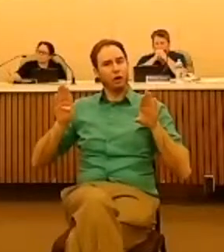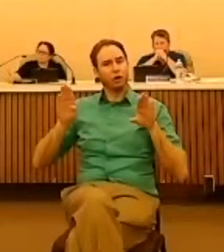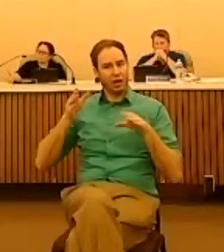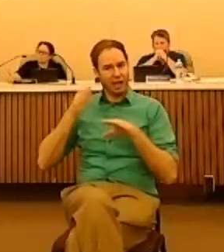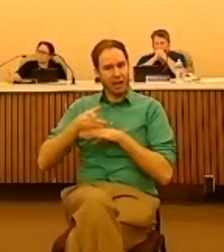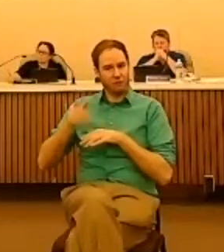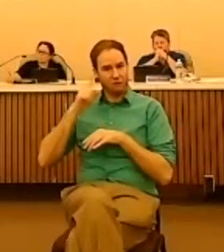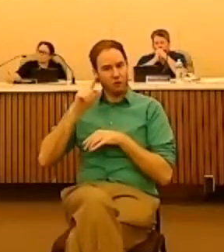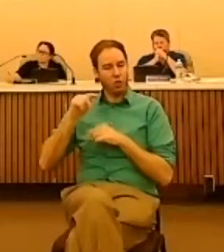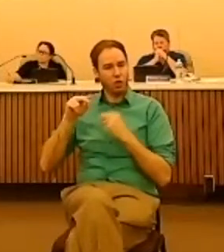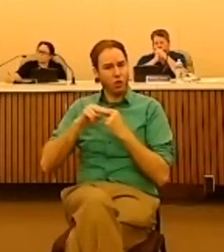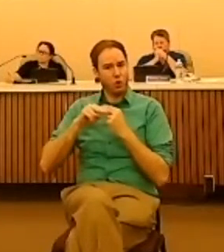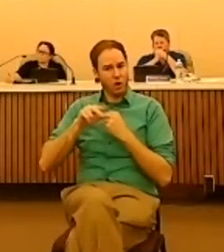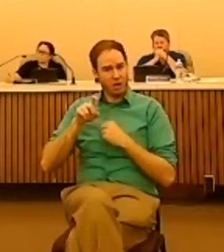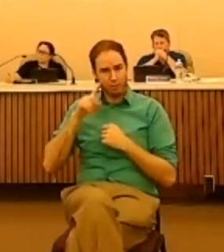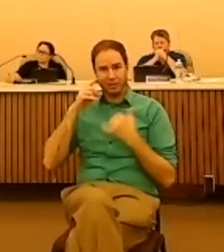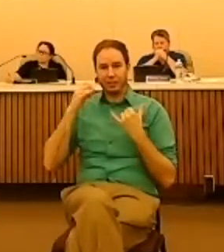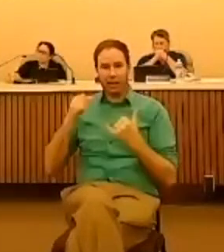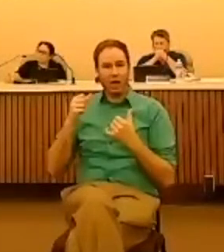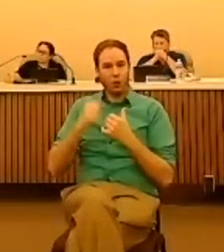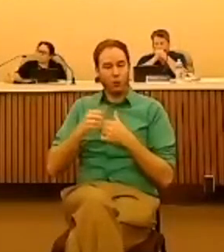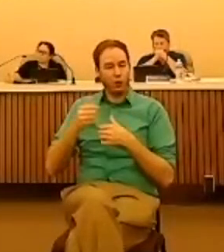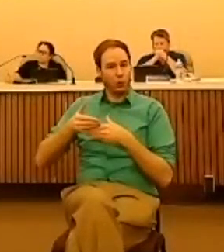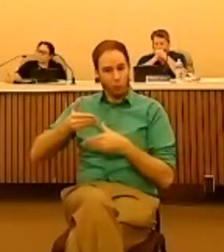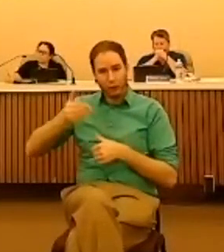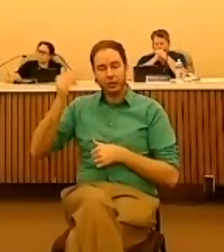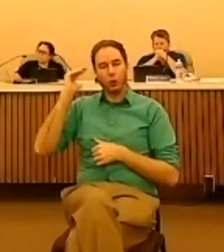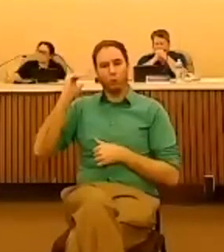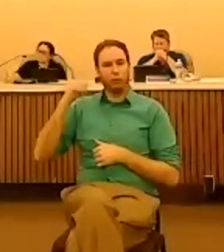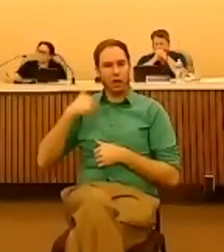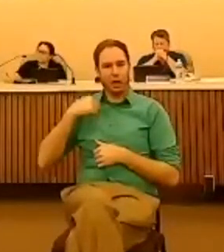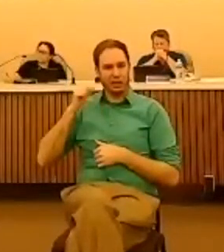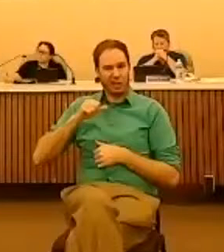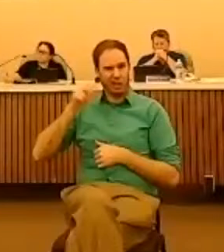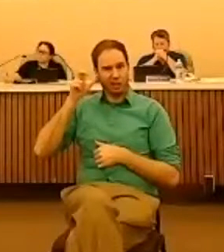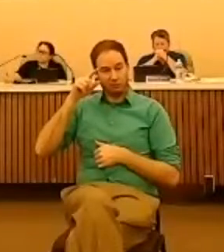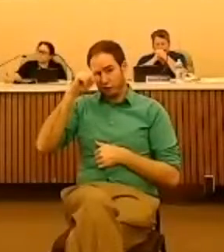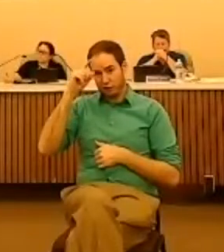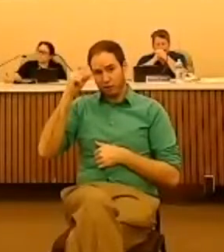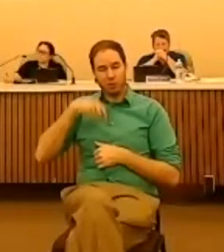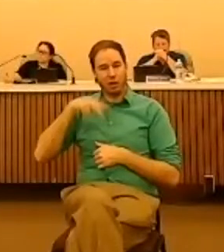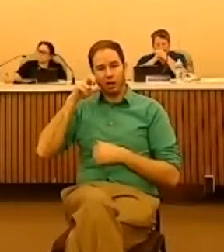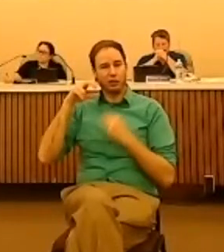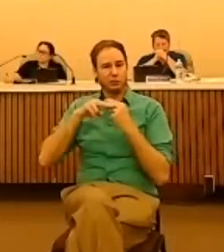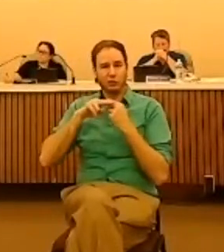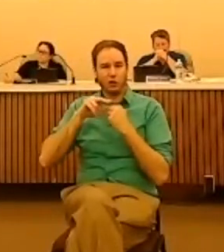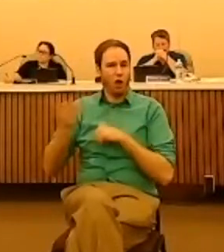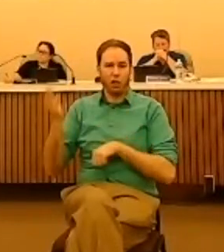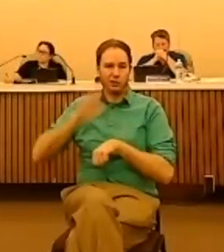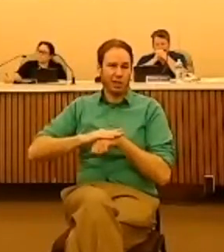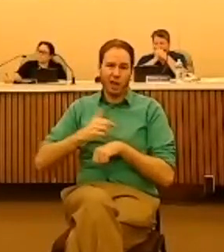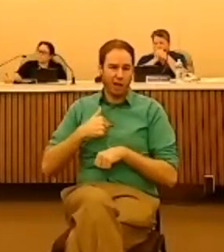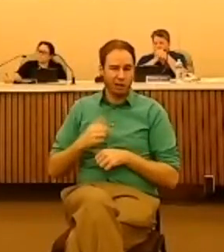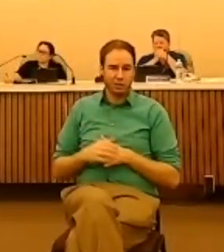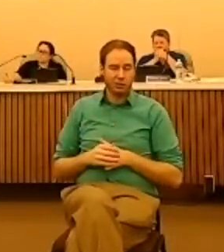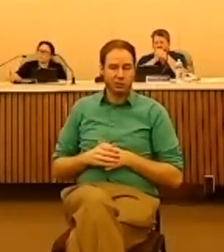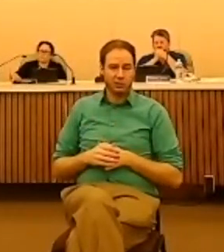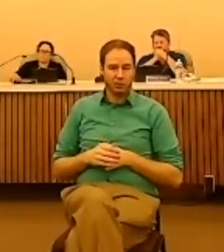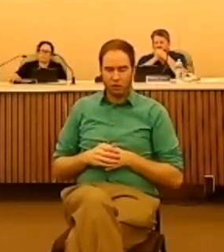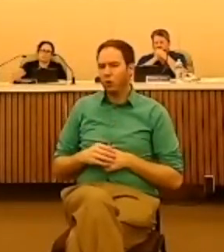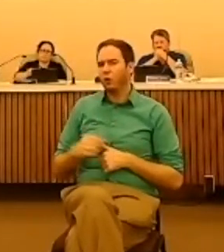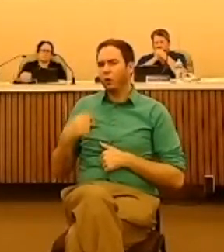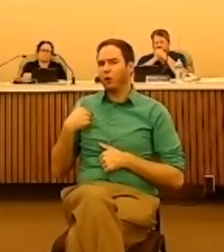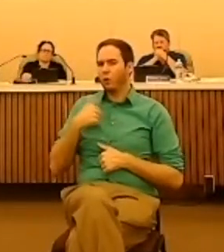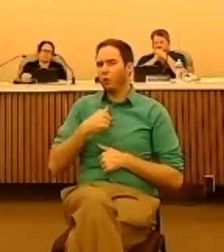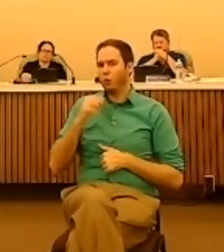along the throughway? Because now with the windows open, like in the summertime, I hear the throughway all day long. So